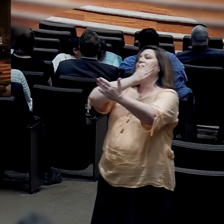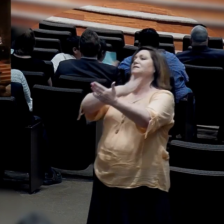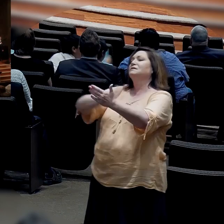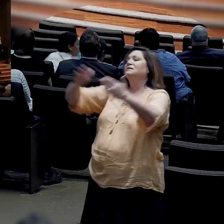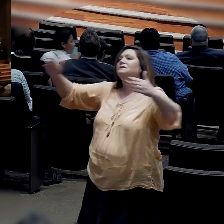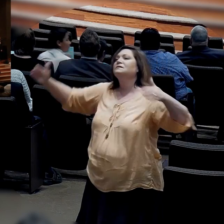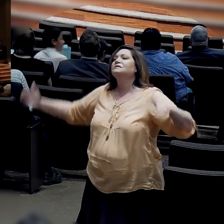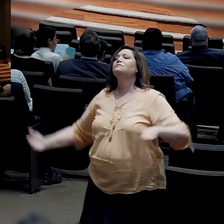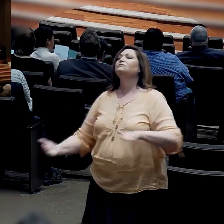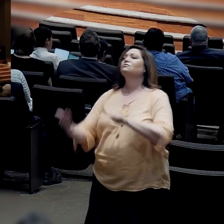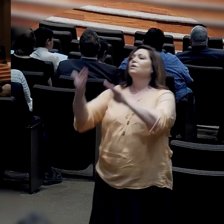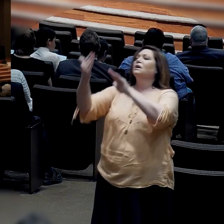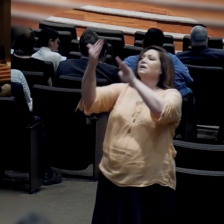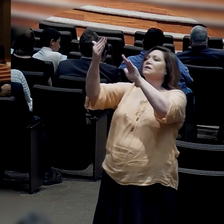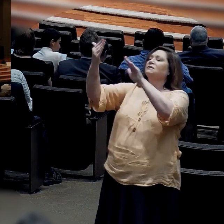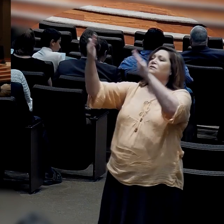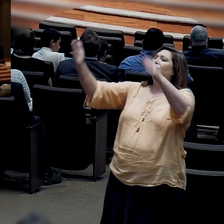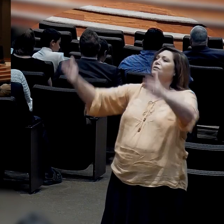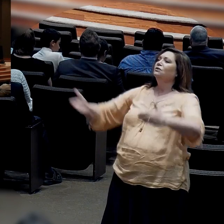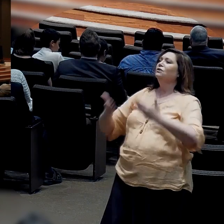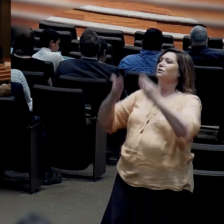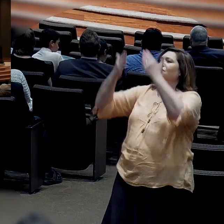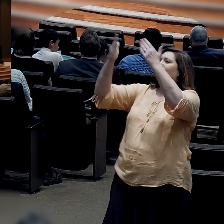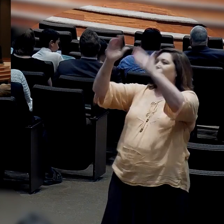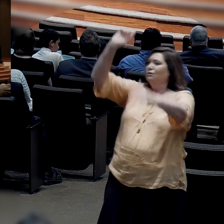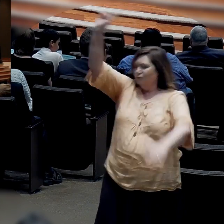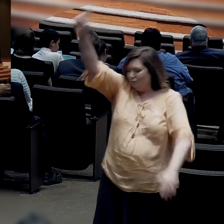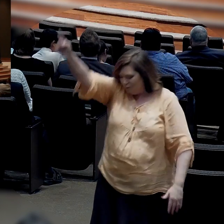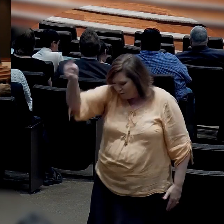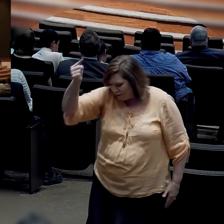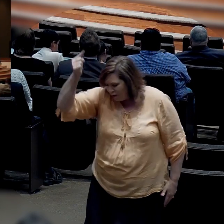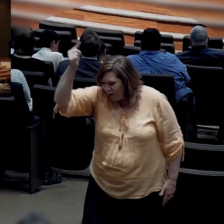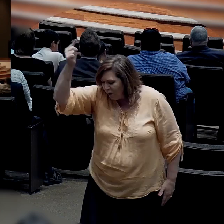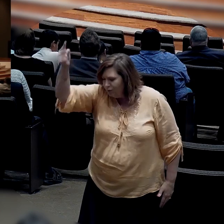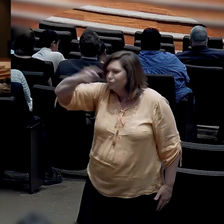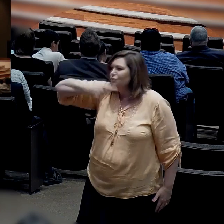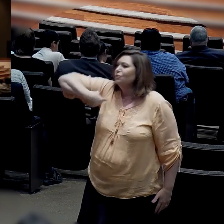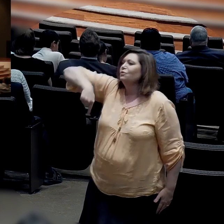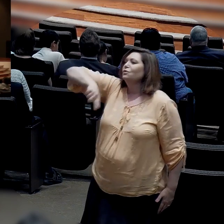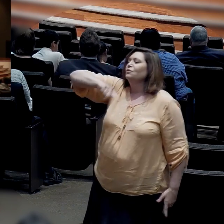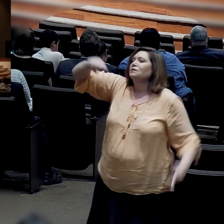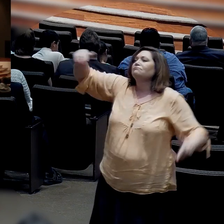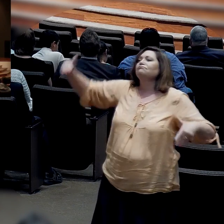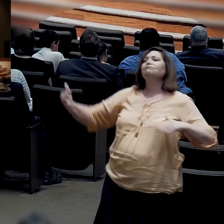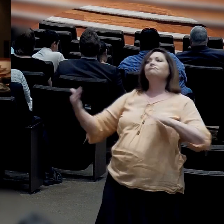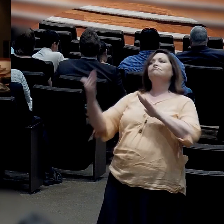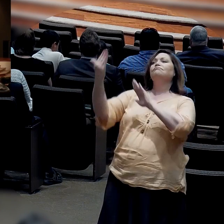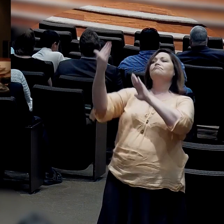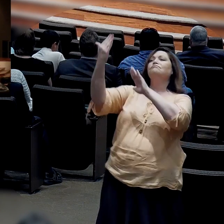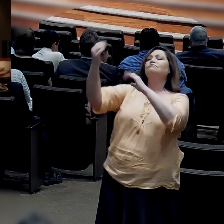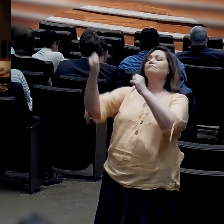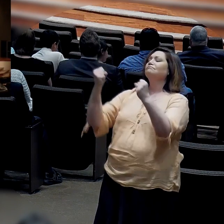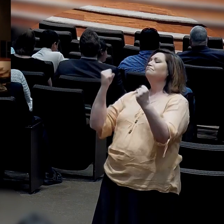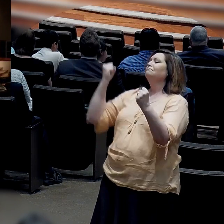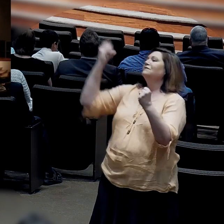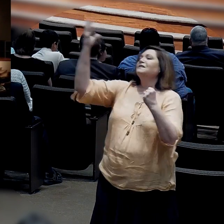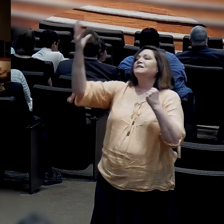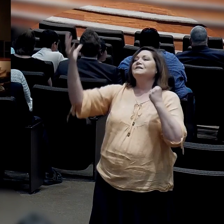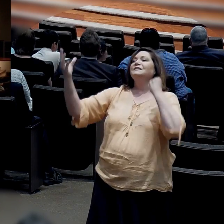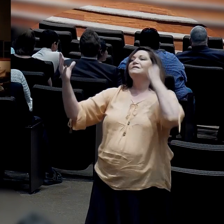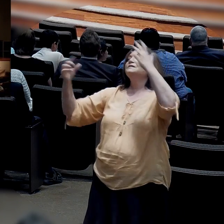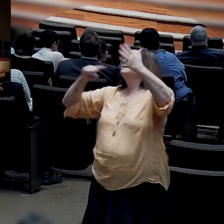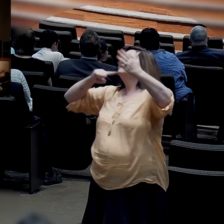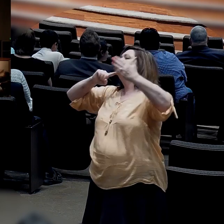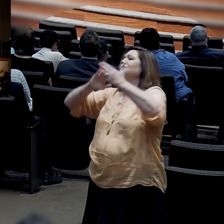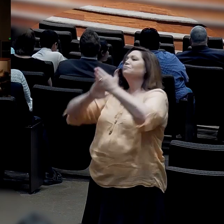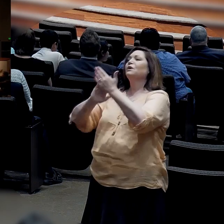you, praise you. There's no one like our God. We will sing, we will sing. There is no